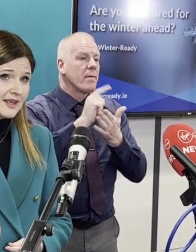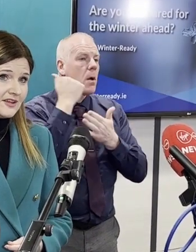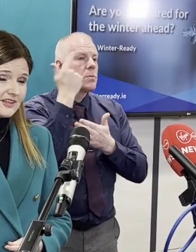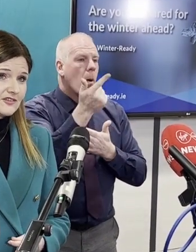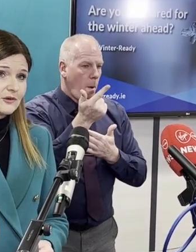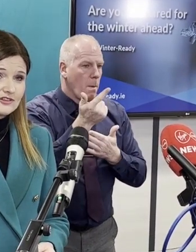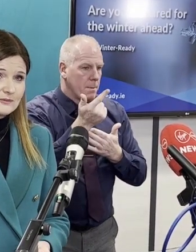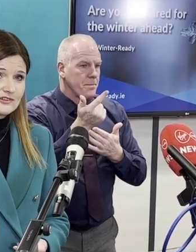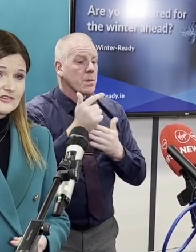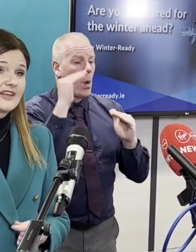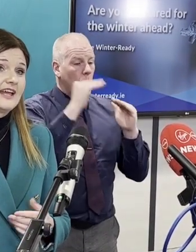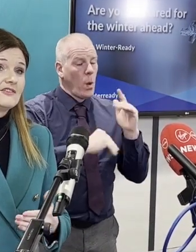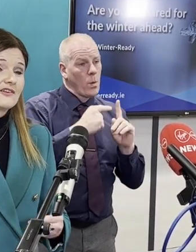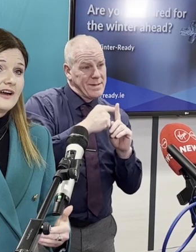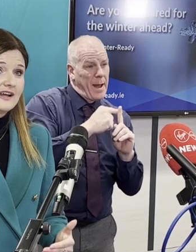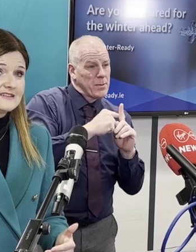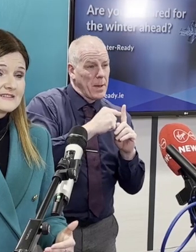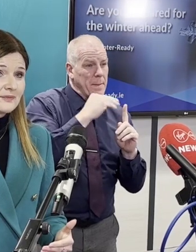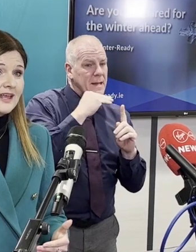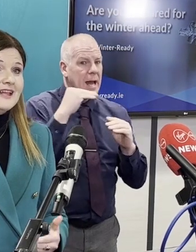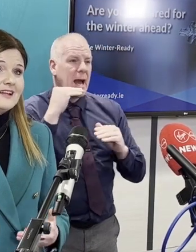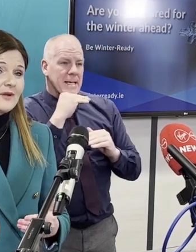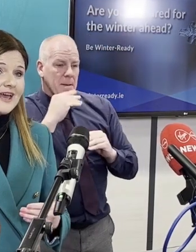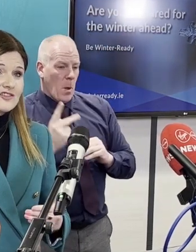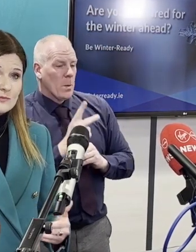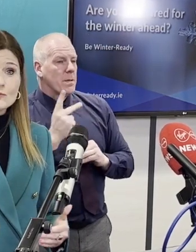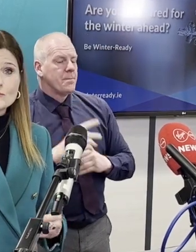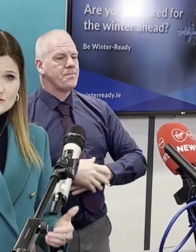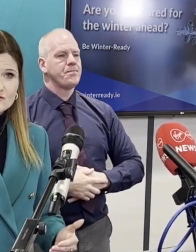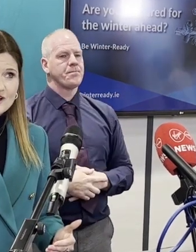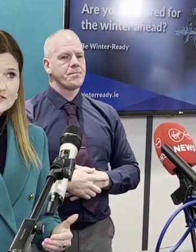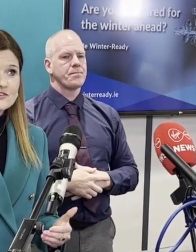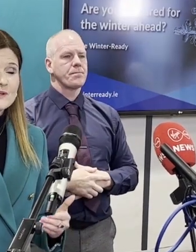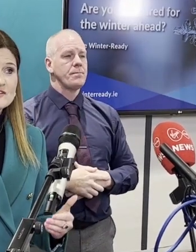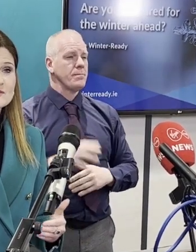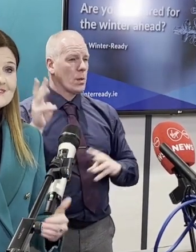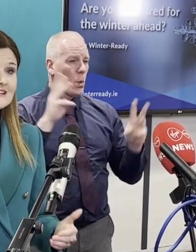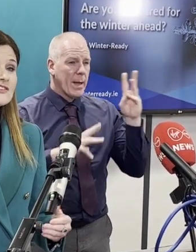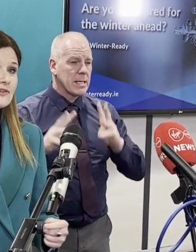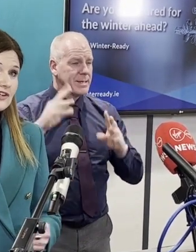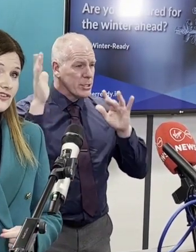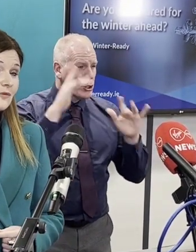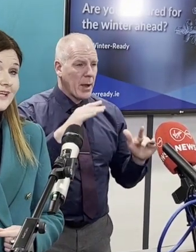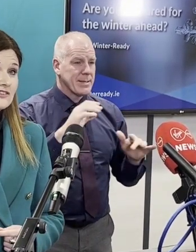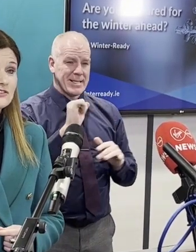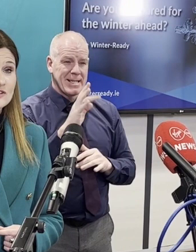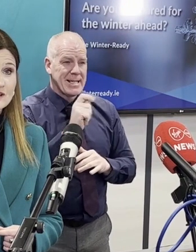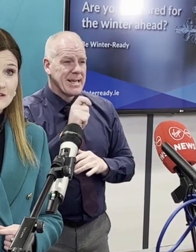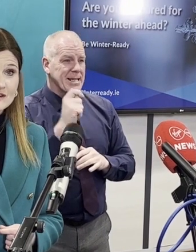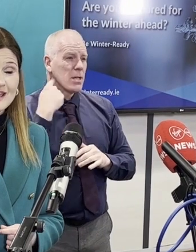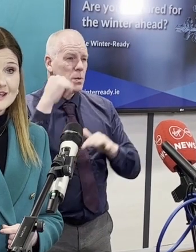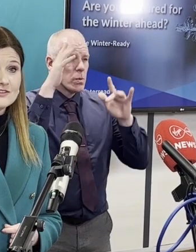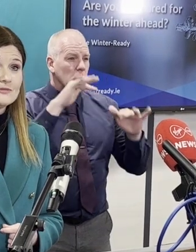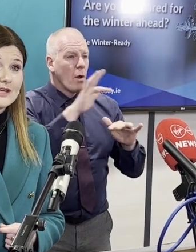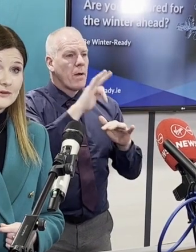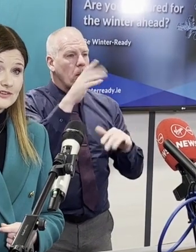tomorrow. So that's for low temperatures and for ice. Then we have some wintry showers, especially some sleet and snow showers coming into